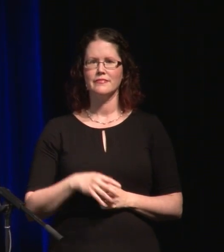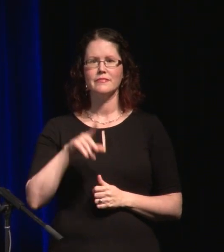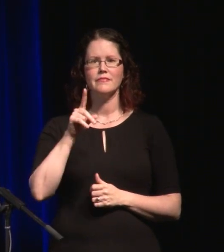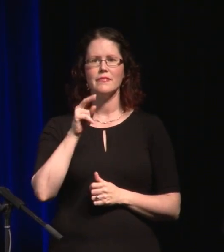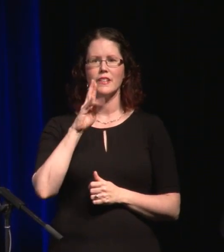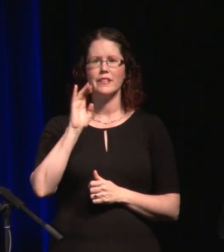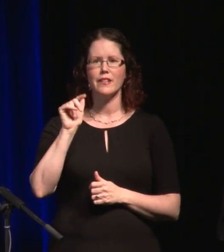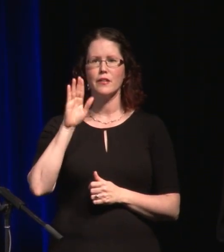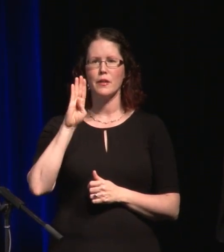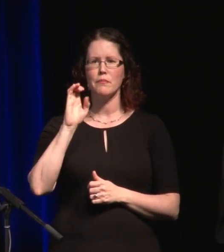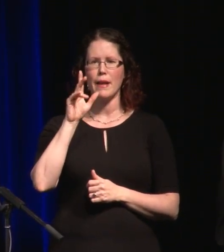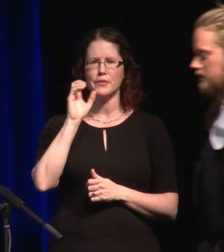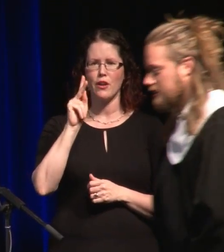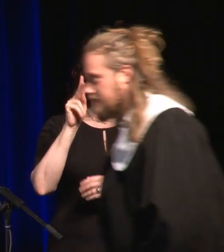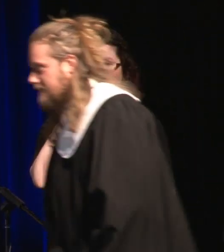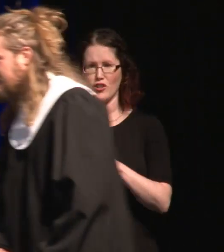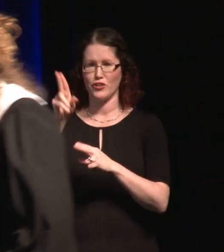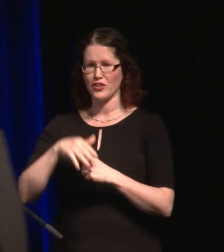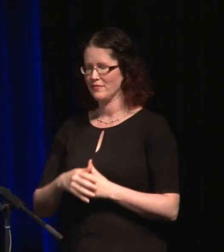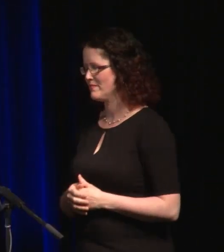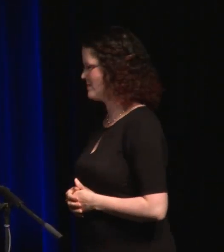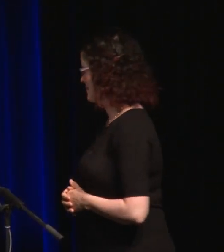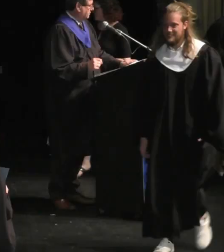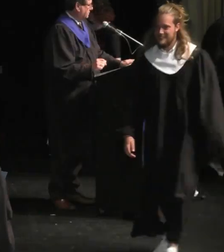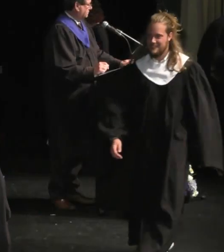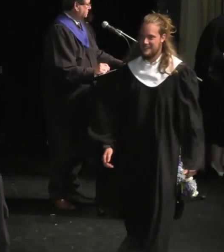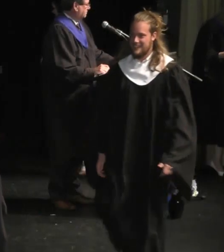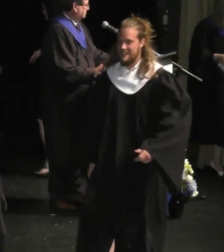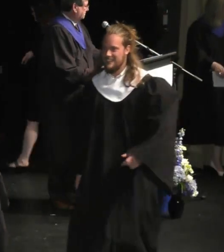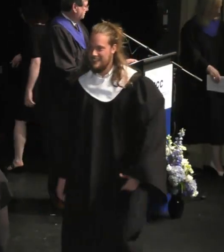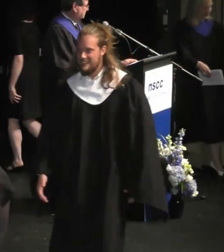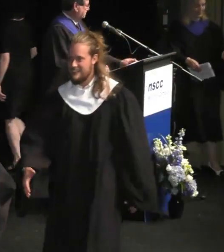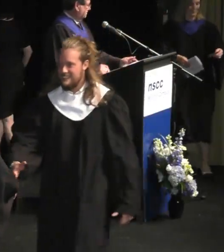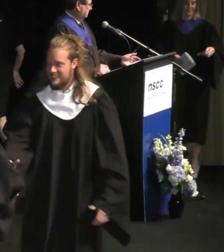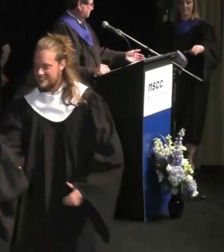Daryl Babstock, honors.